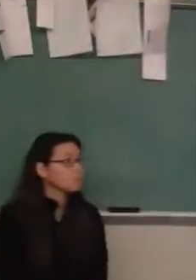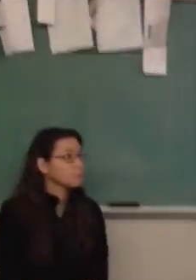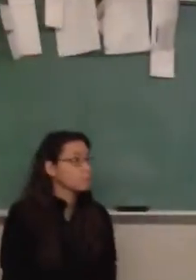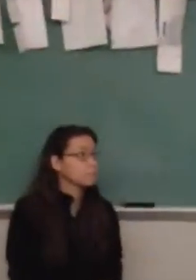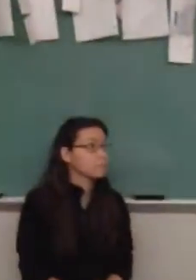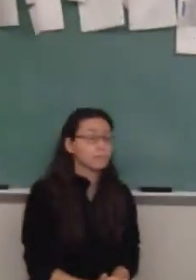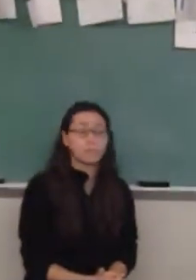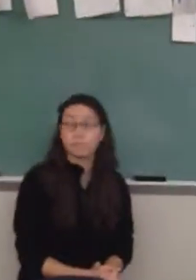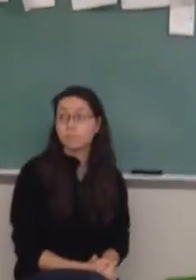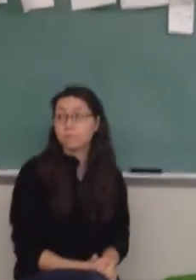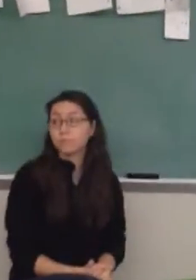Well,